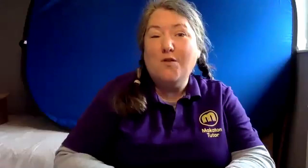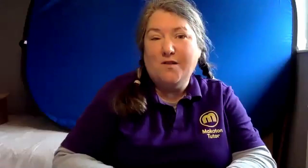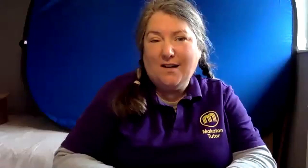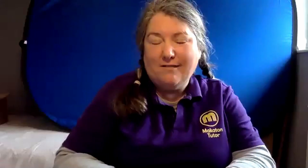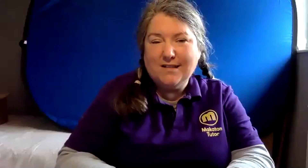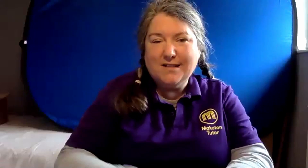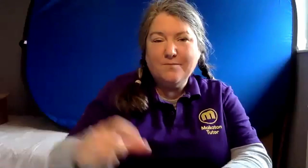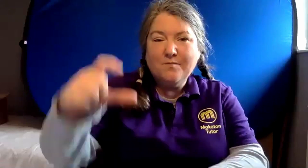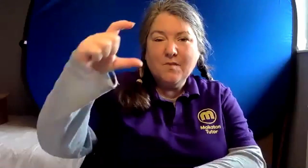coronavirus.